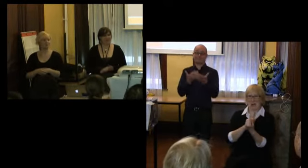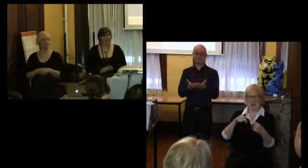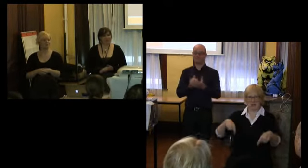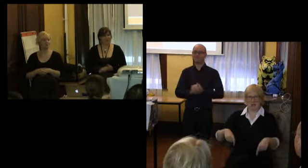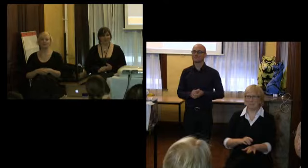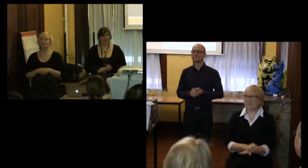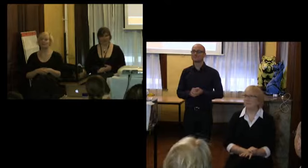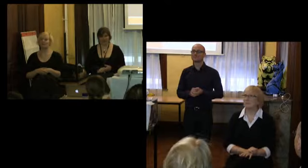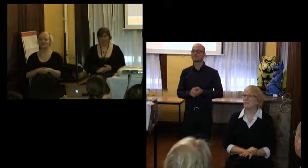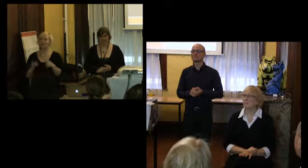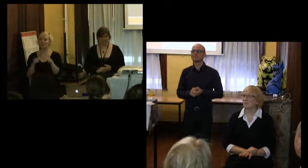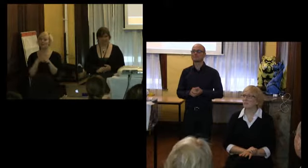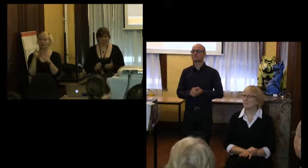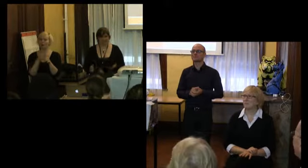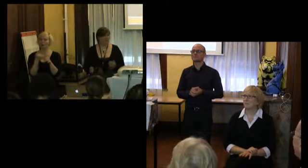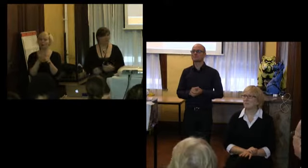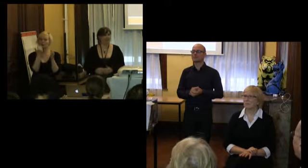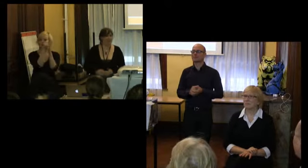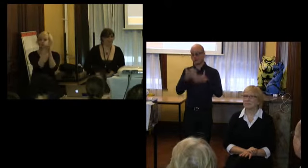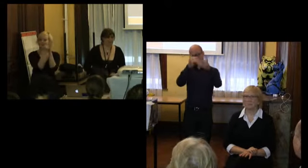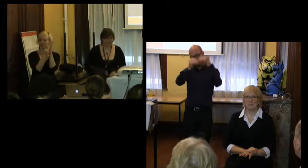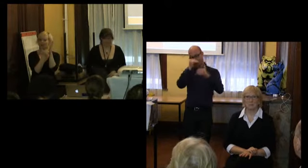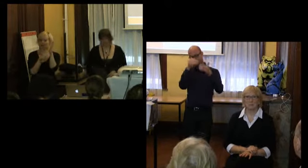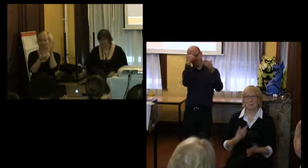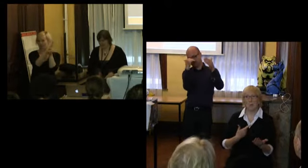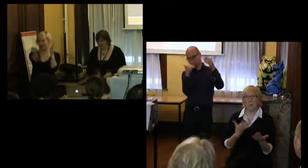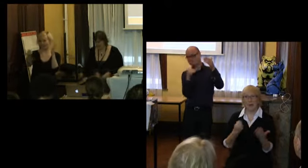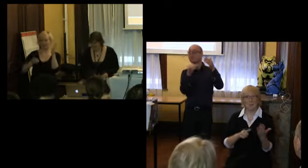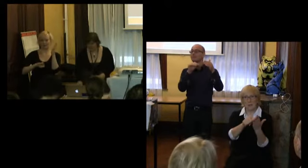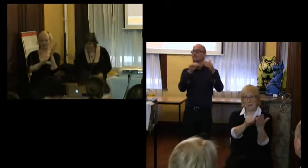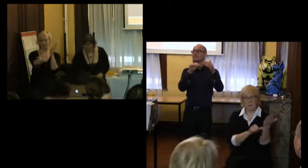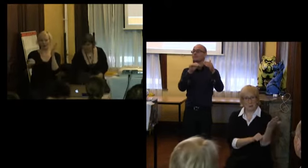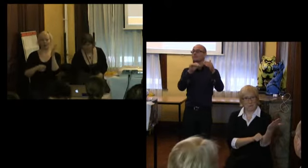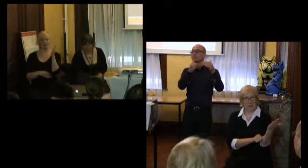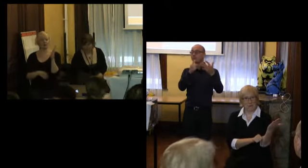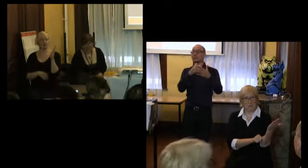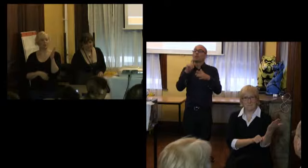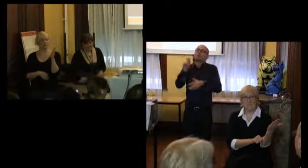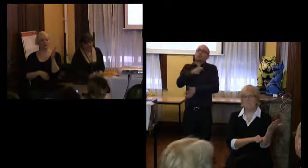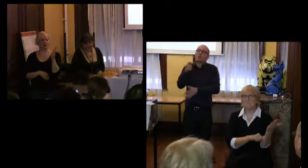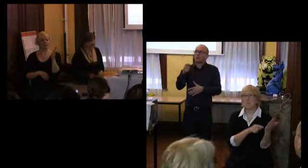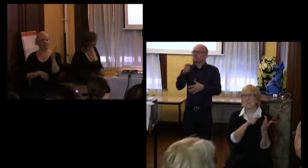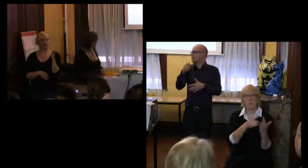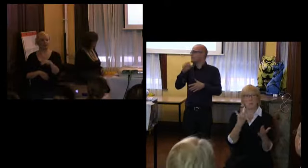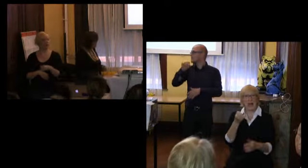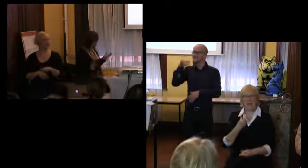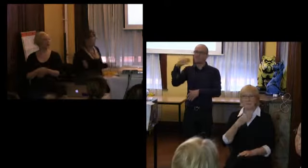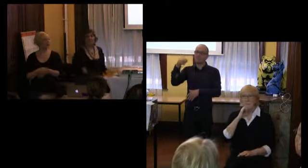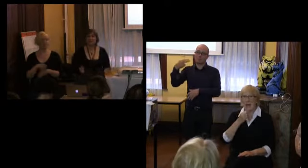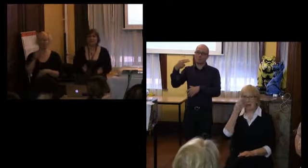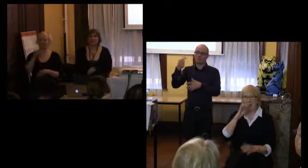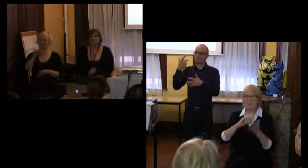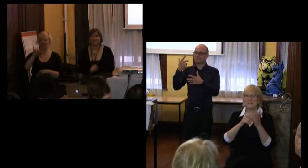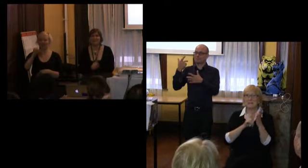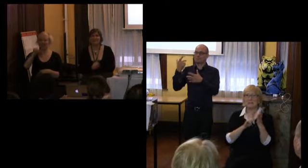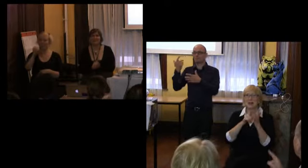So first, in the program you have Simon, who was supposed to speak, and welcome you